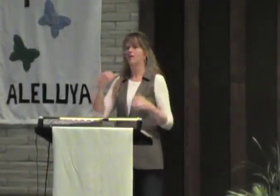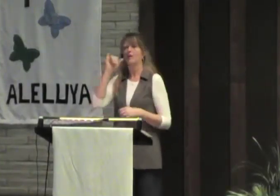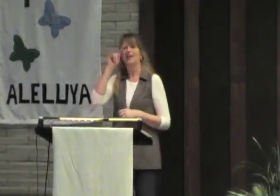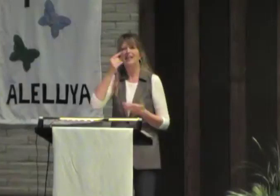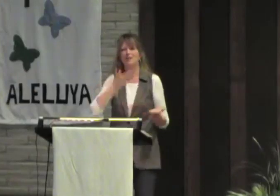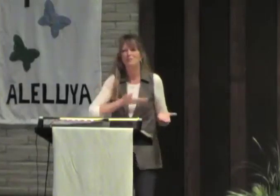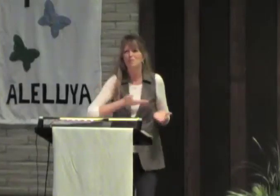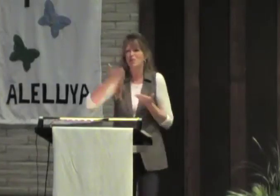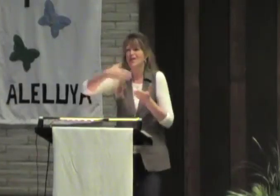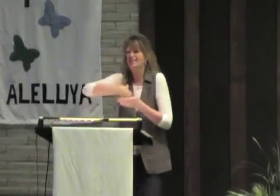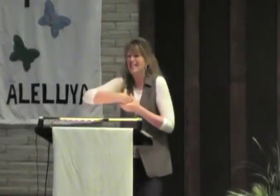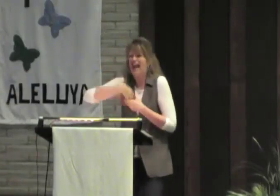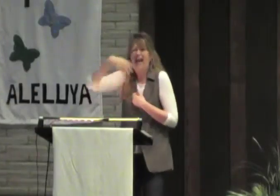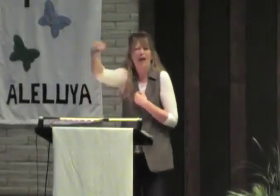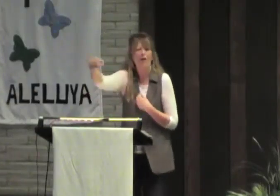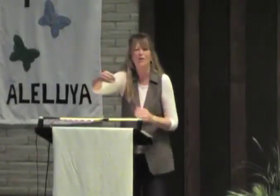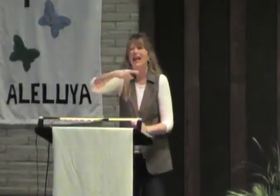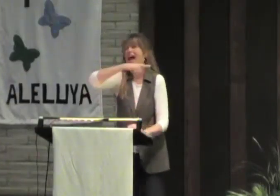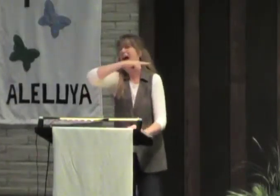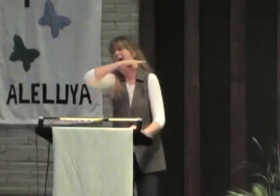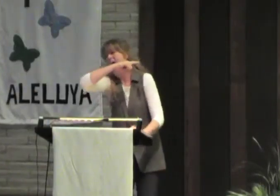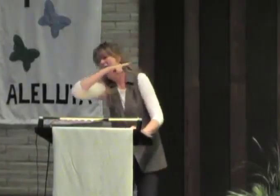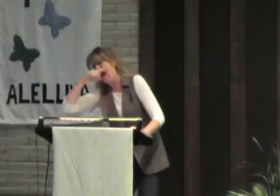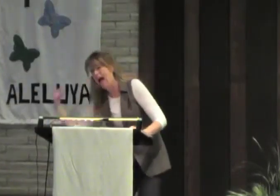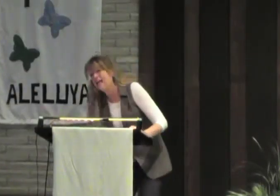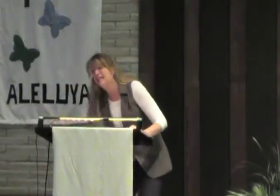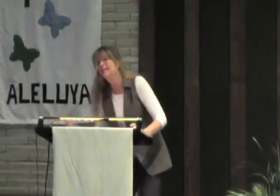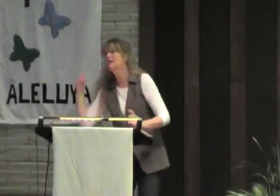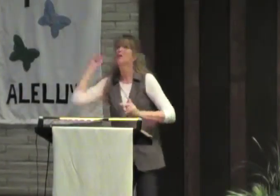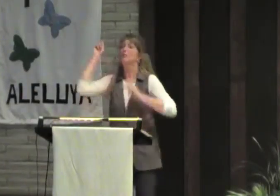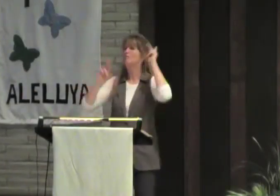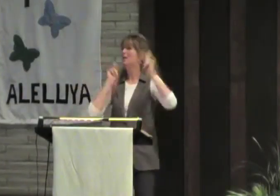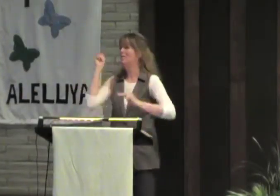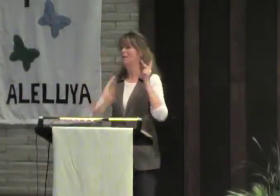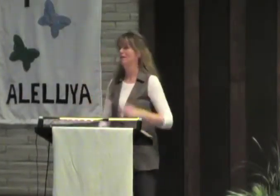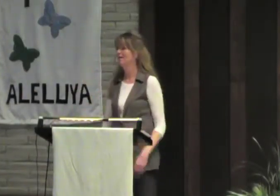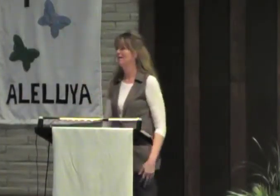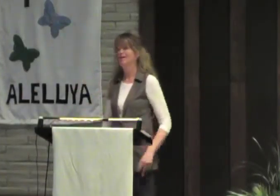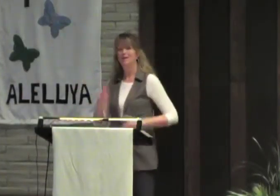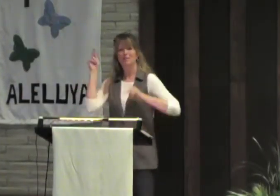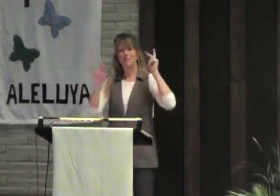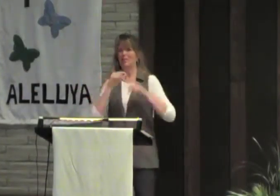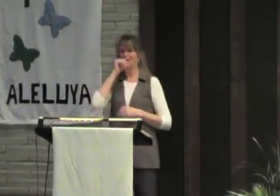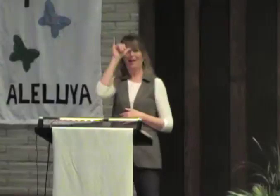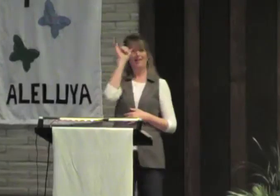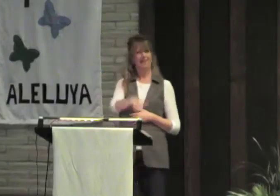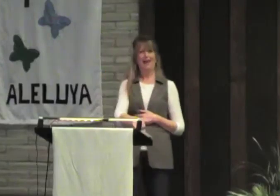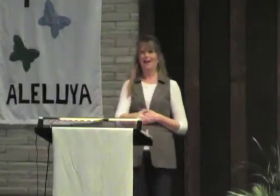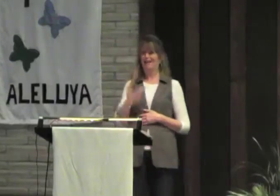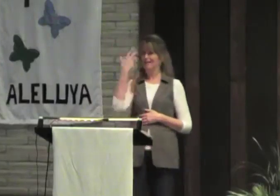become angry, it brings out ugliness in people.